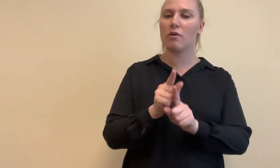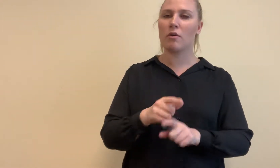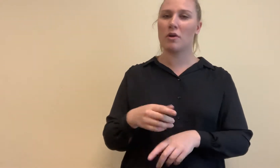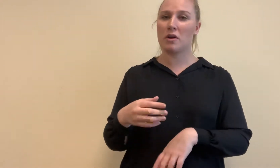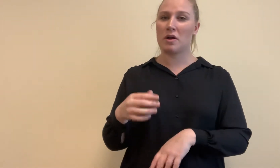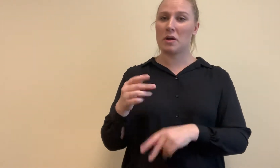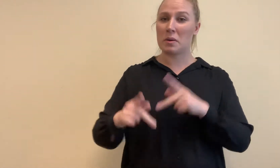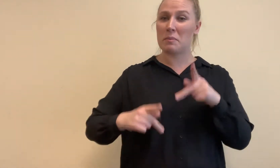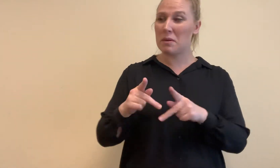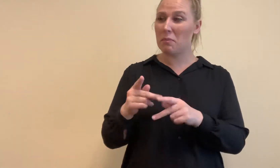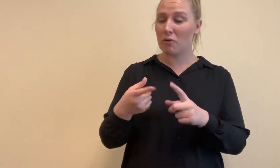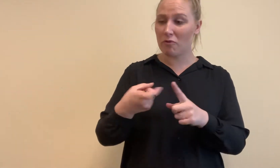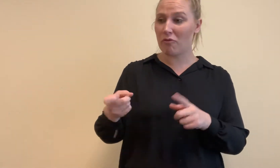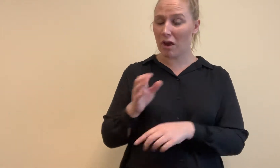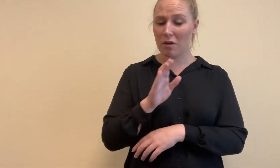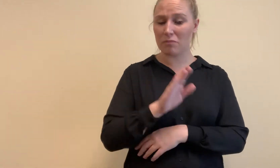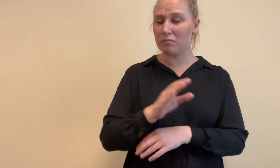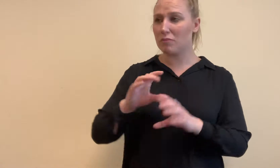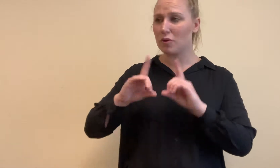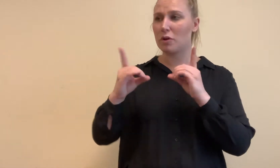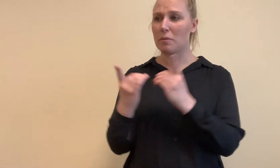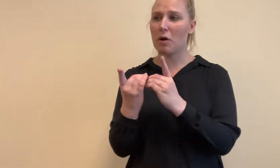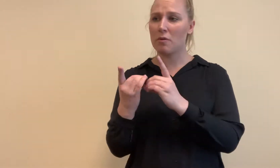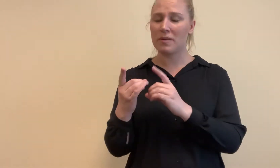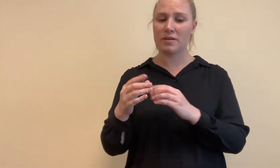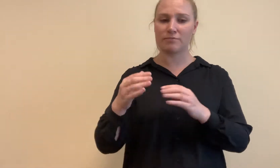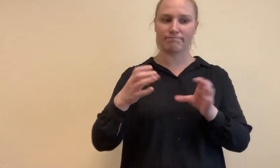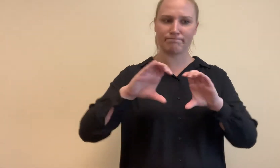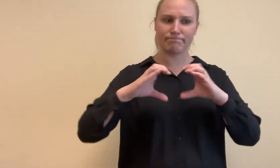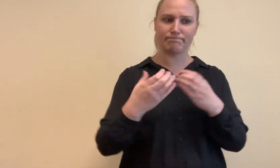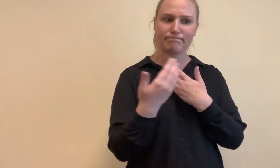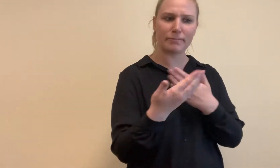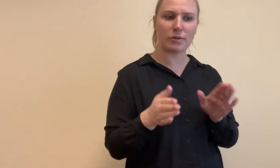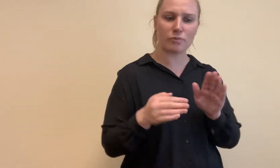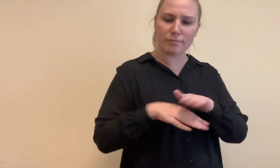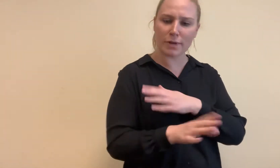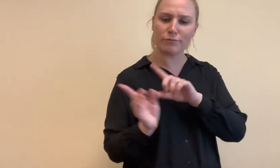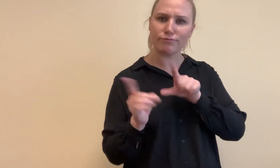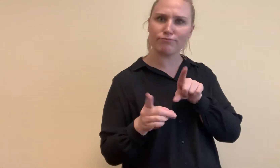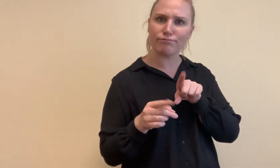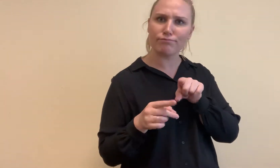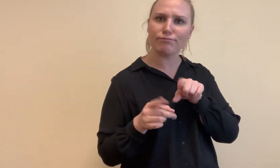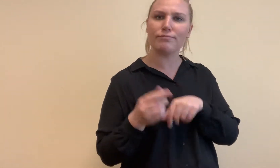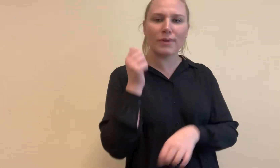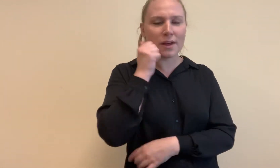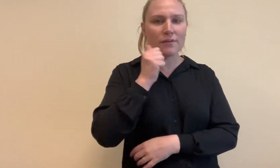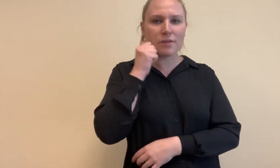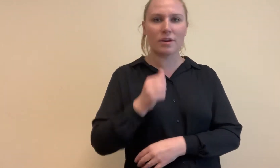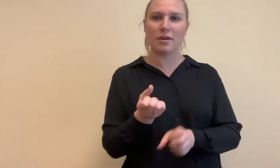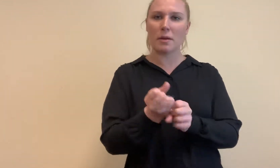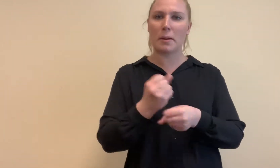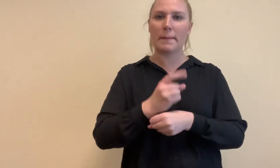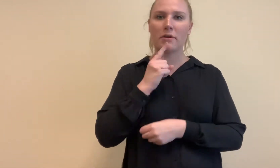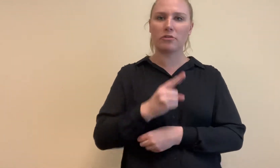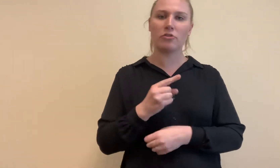who are in her department who are coming in every day, making sure that she is getting the help she needs with her